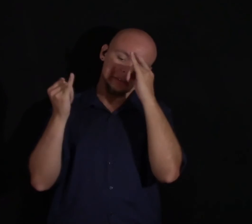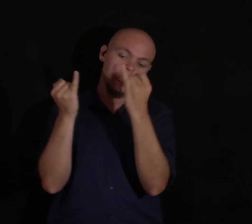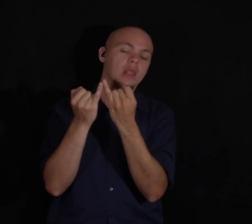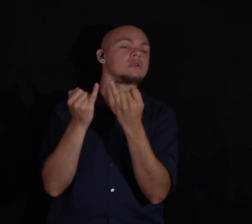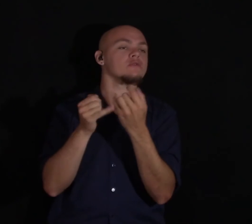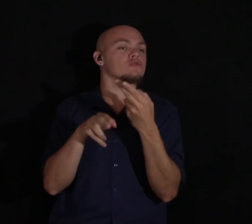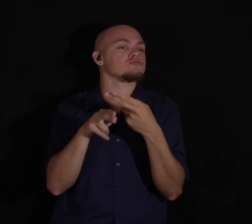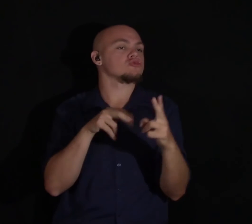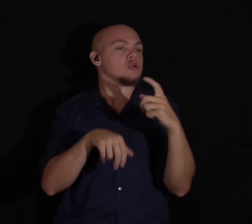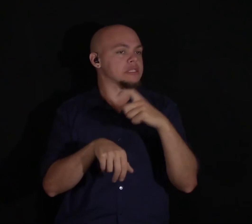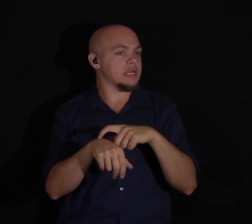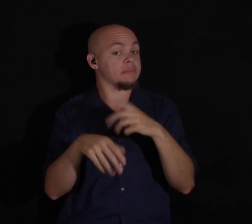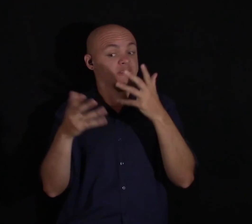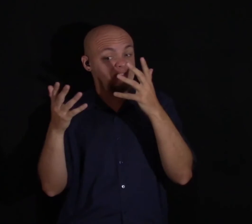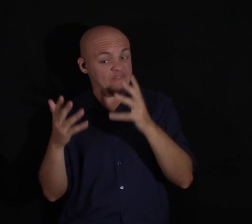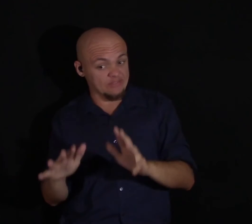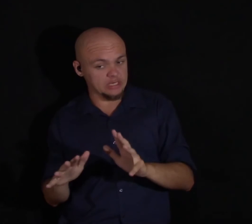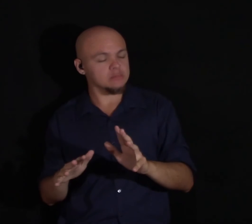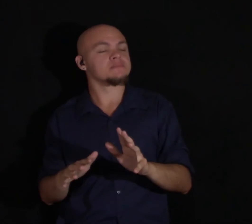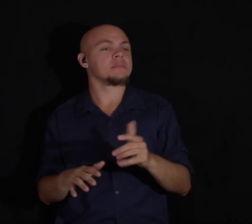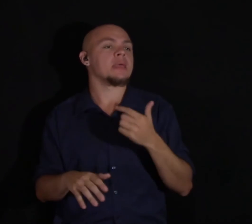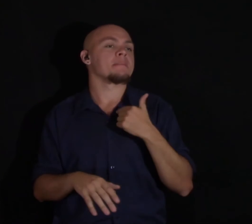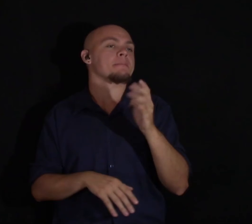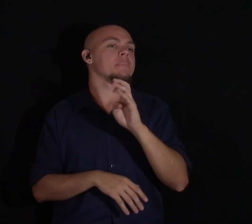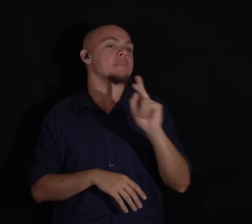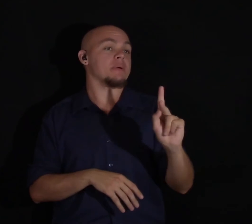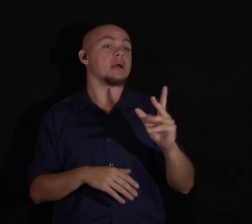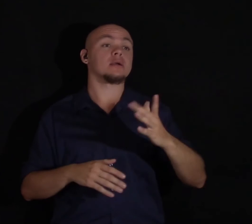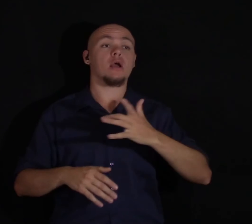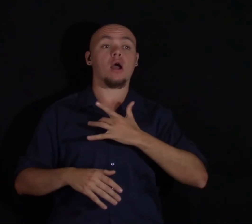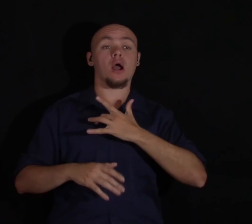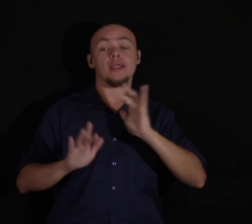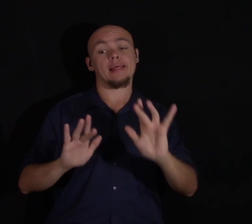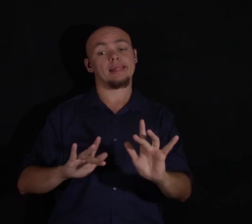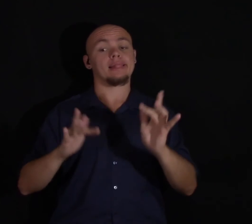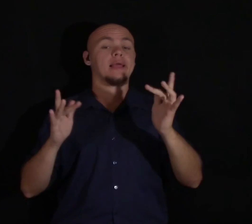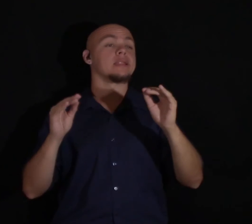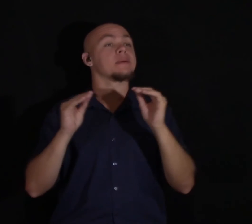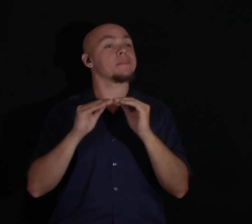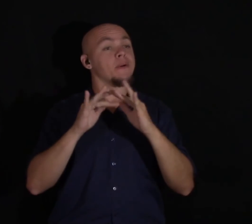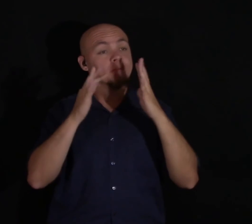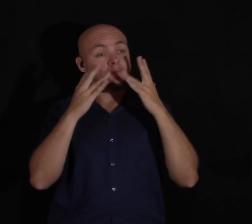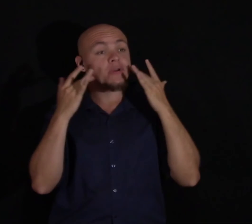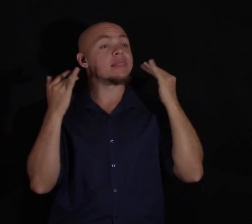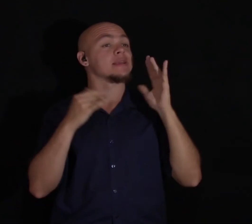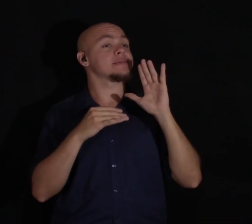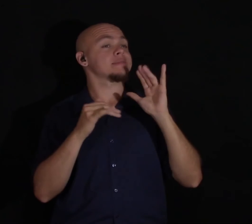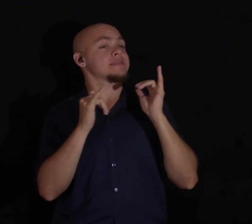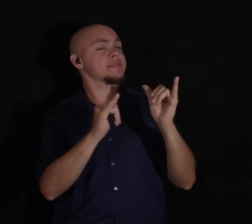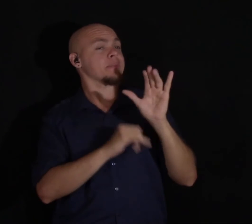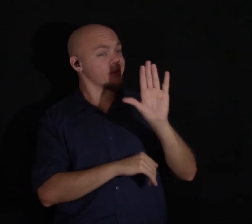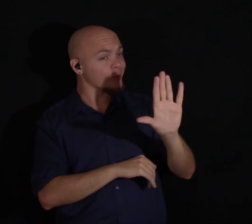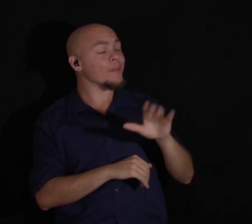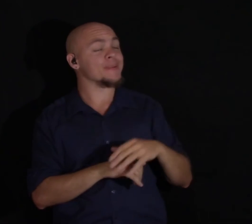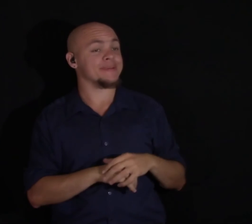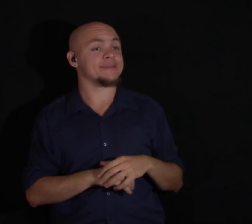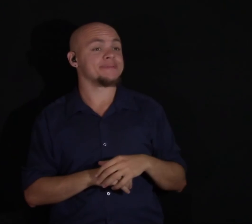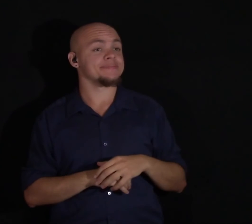when I return, I hope it will be with a lighter heart, more congenial to your own temper." Henry wished